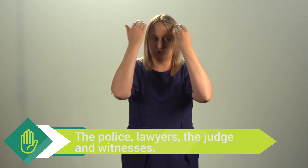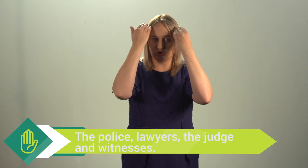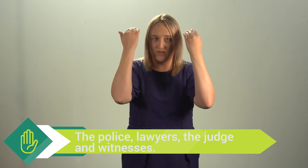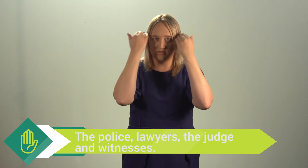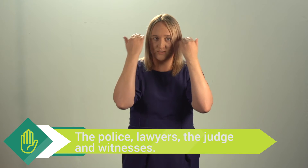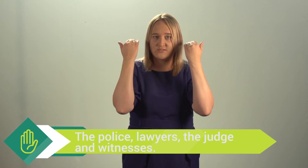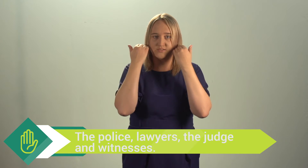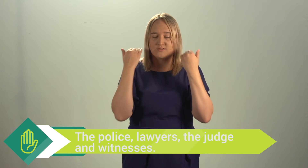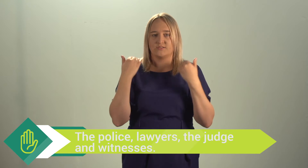a judge,